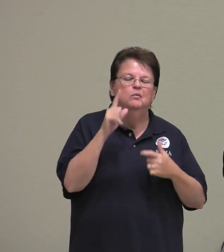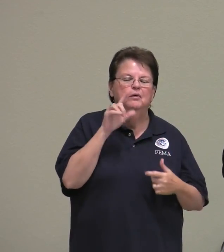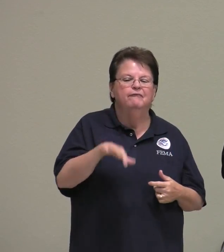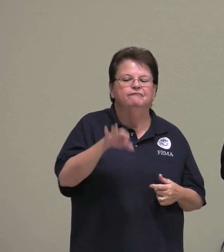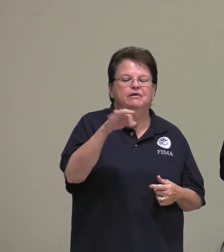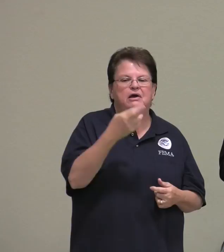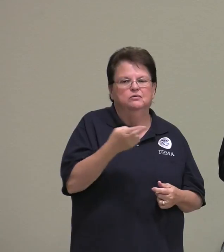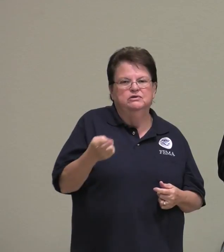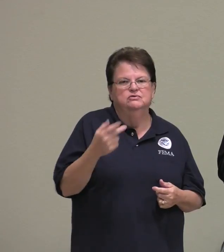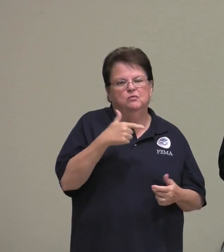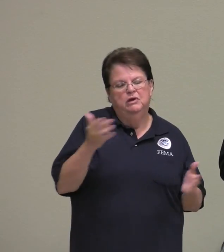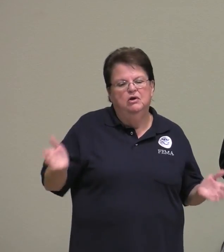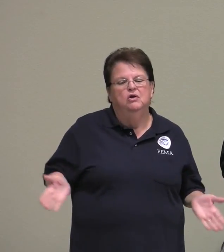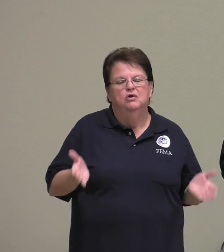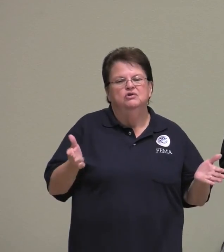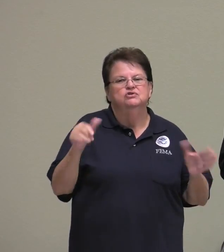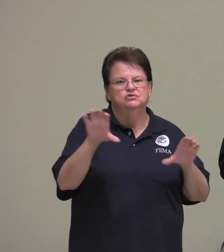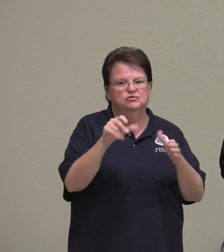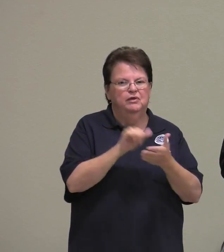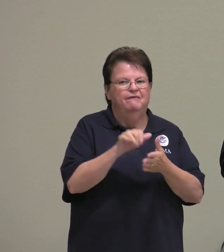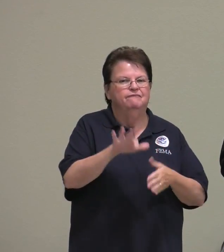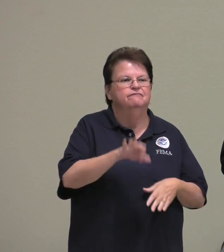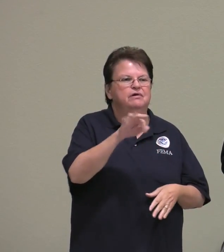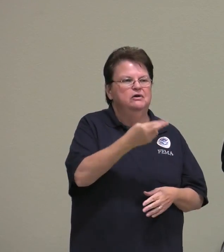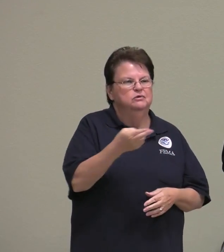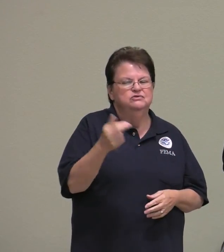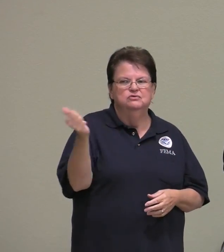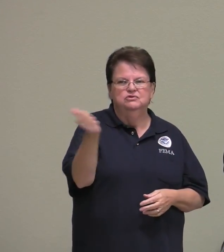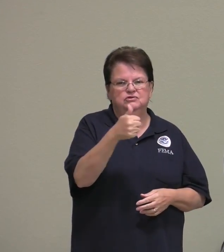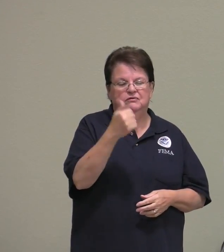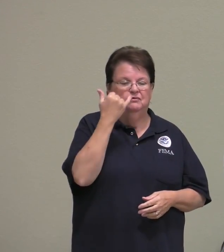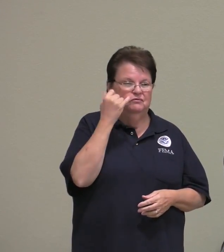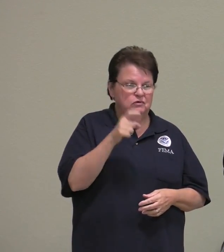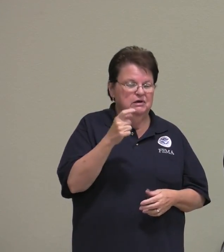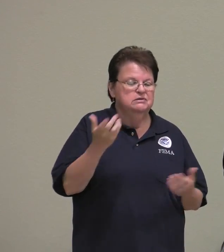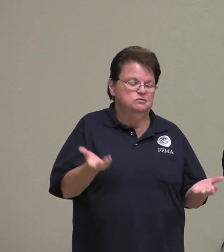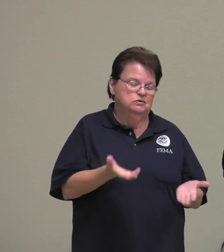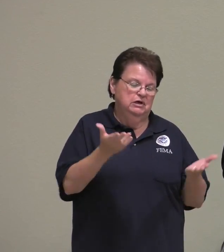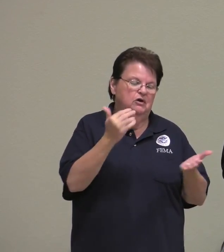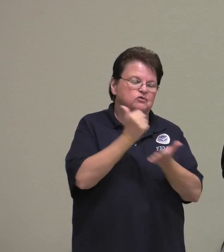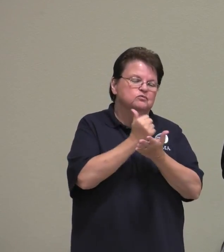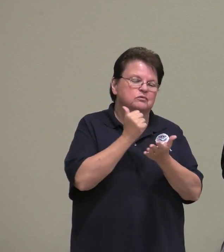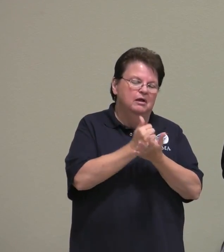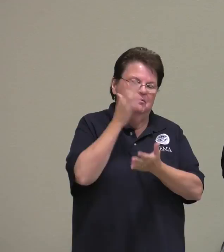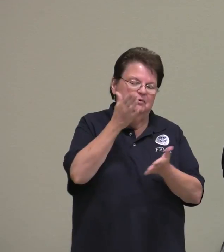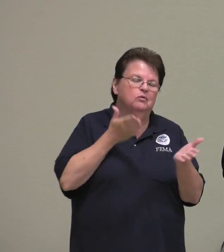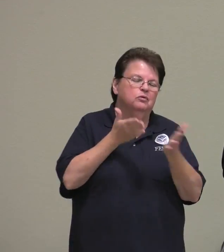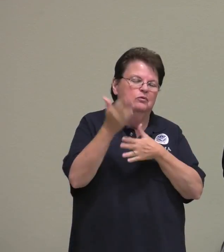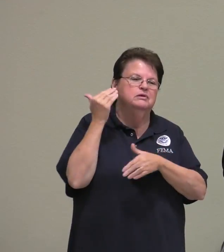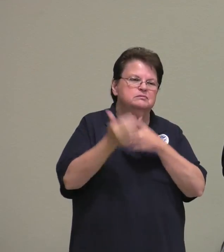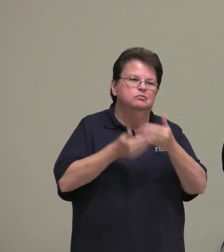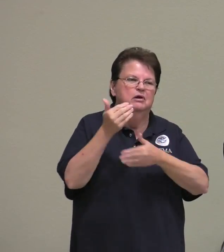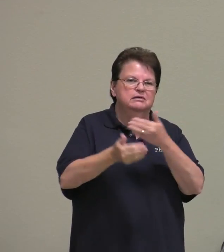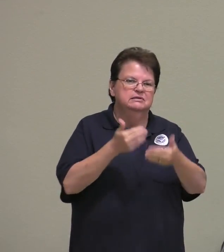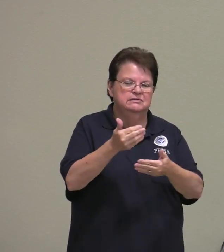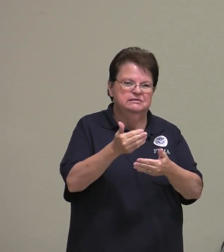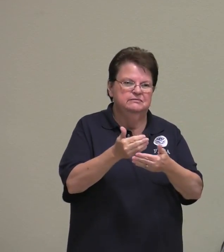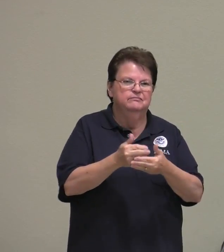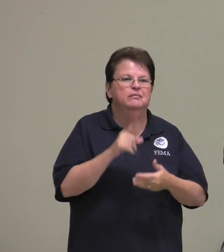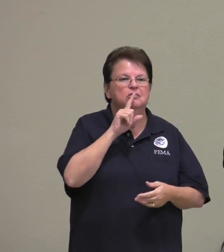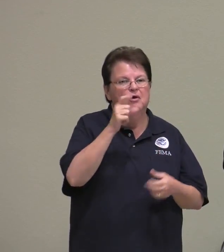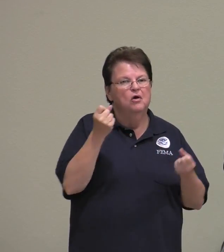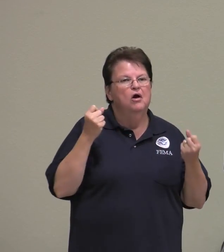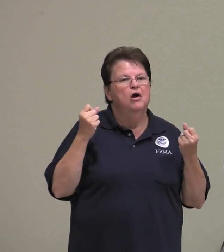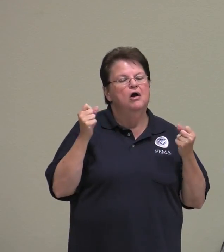And that's what we really encourage, is to find those resources on your own. But if you need us, we're there. We're going to help you through this process. There are